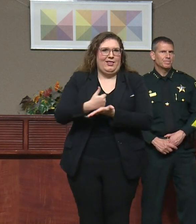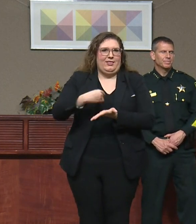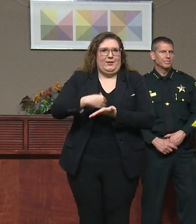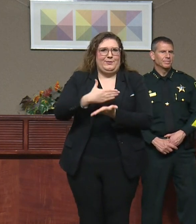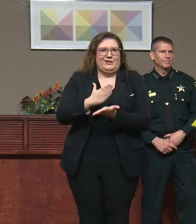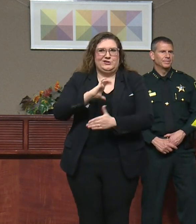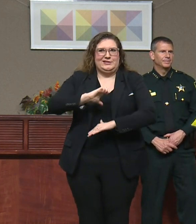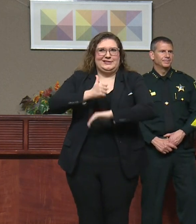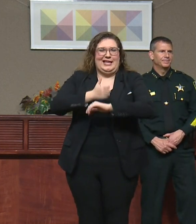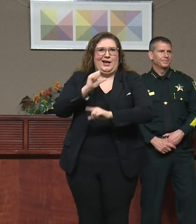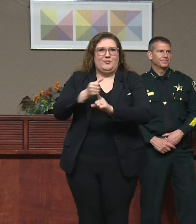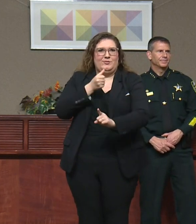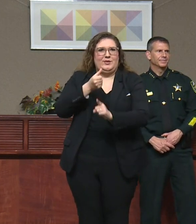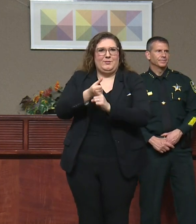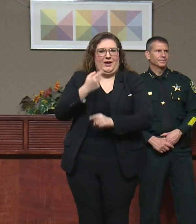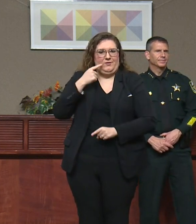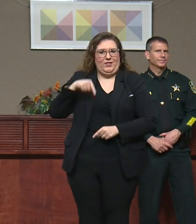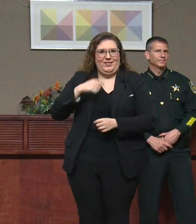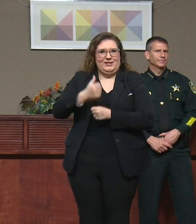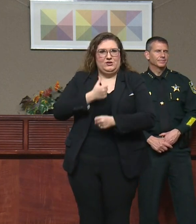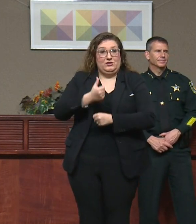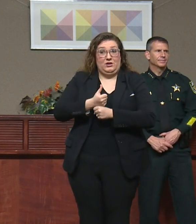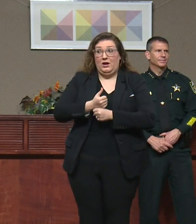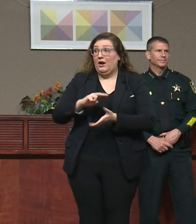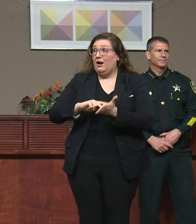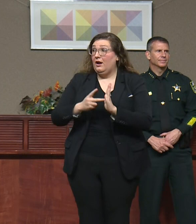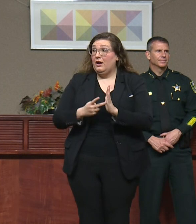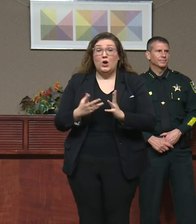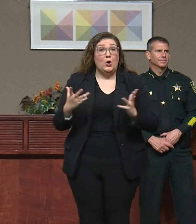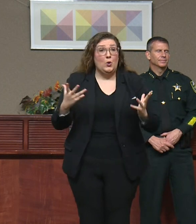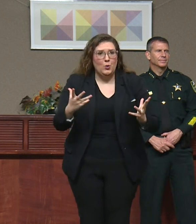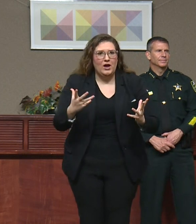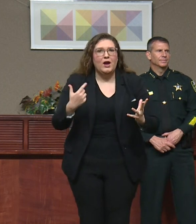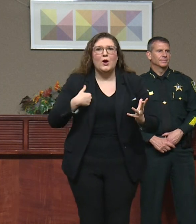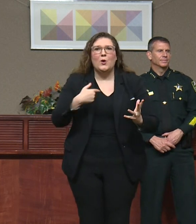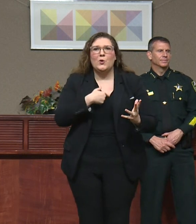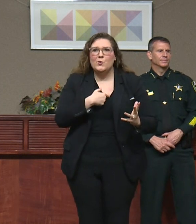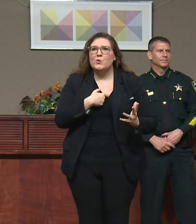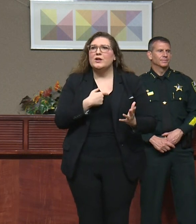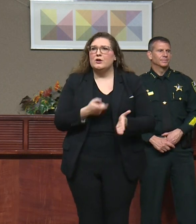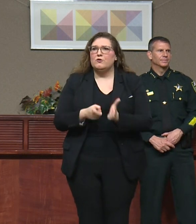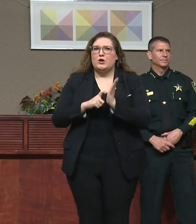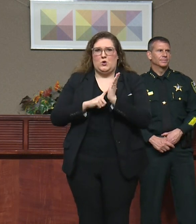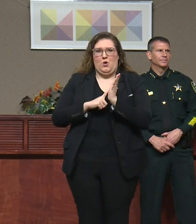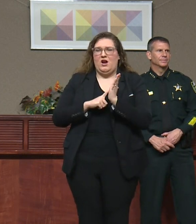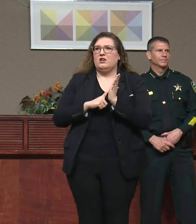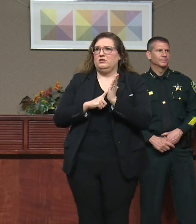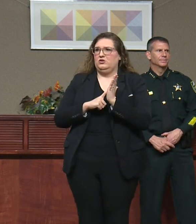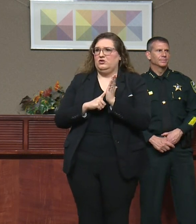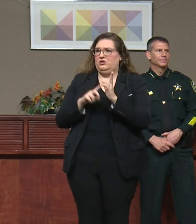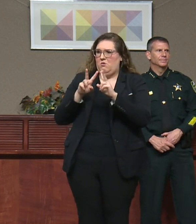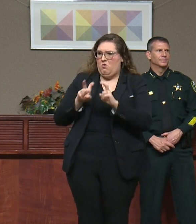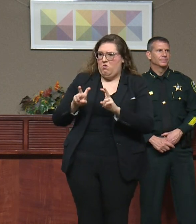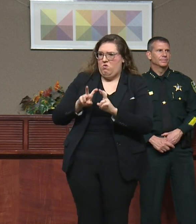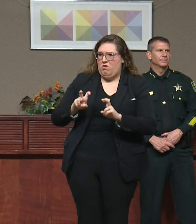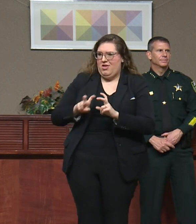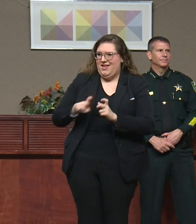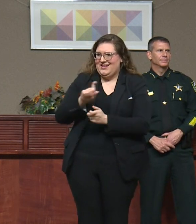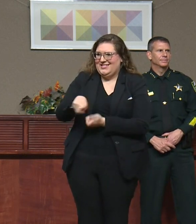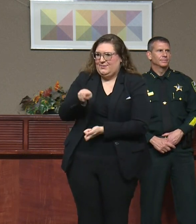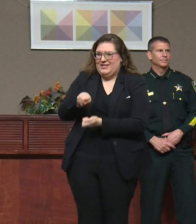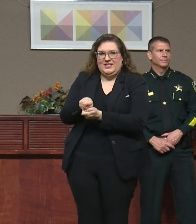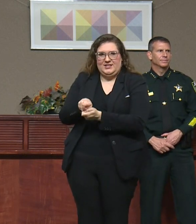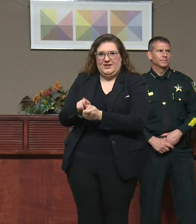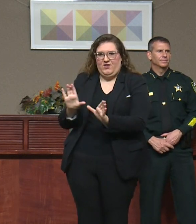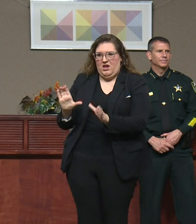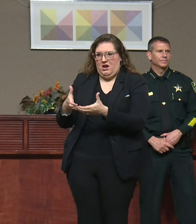that it's going to require all of us to look within our respective budgets to look at being